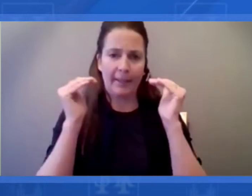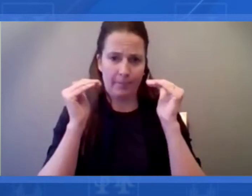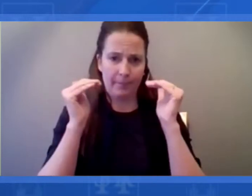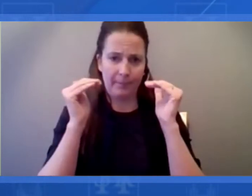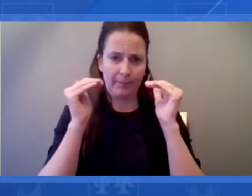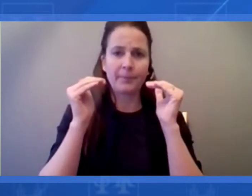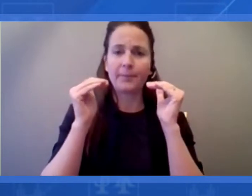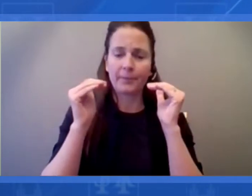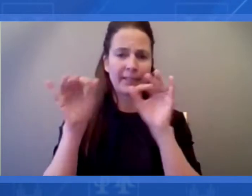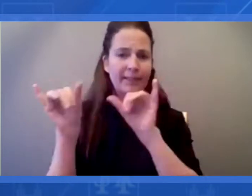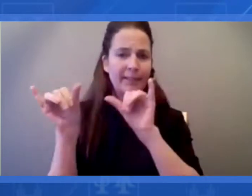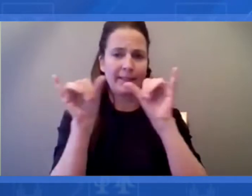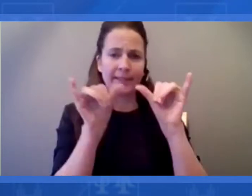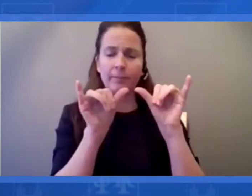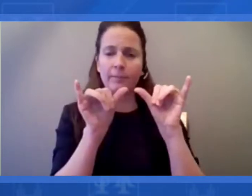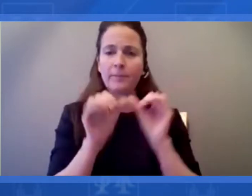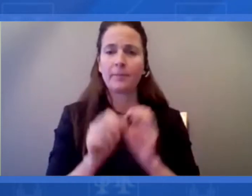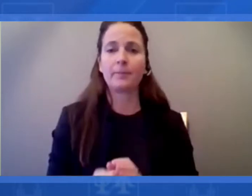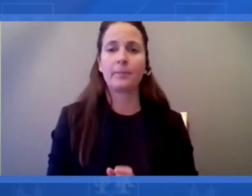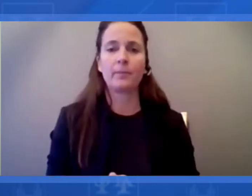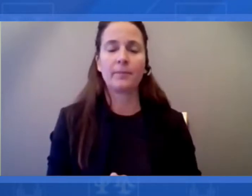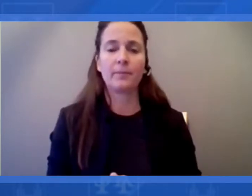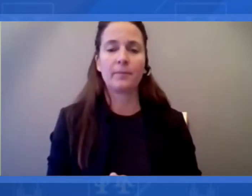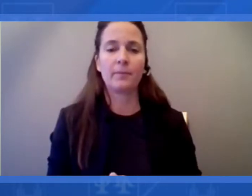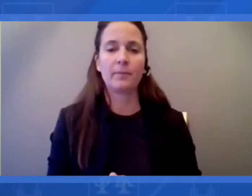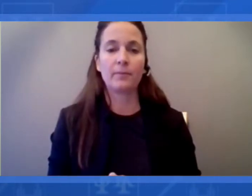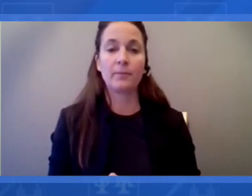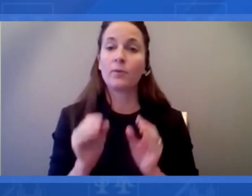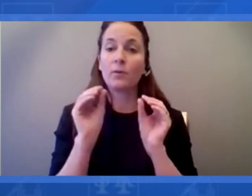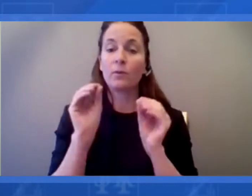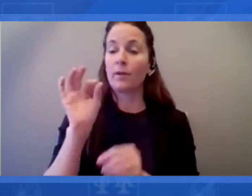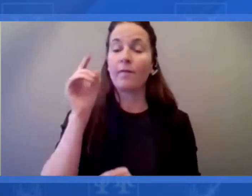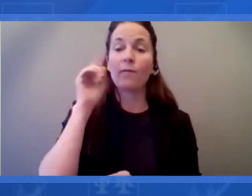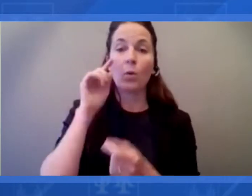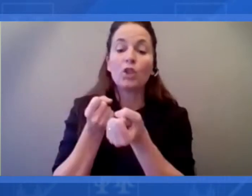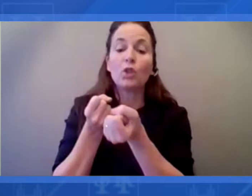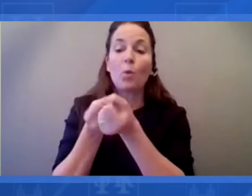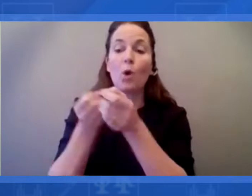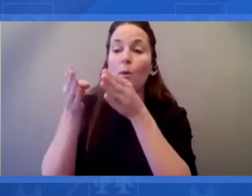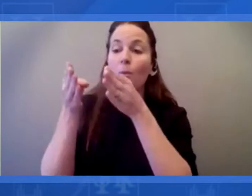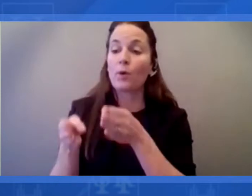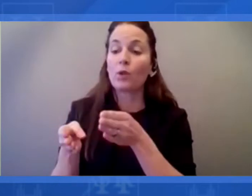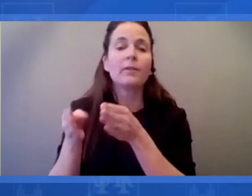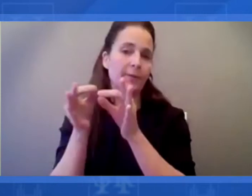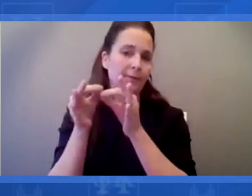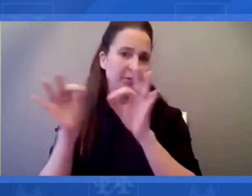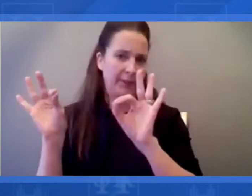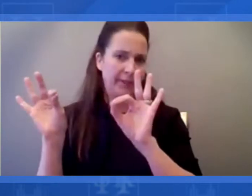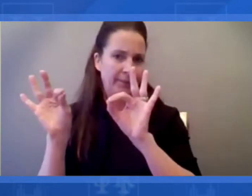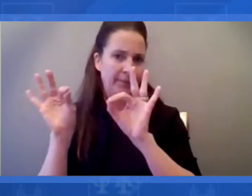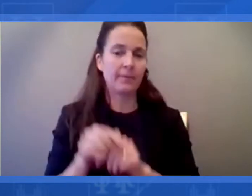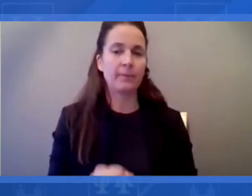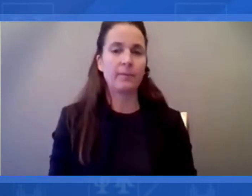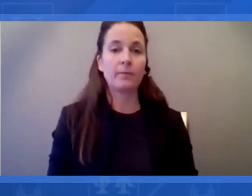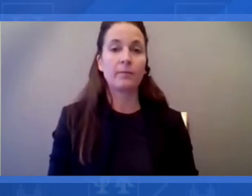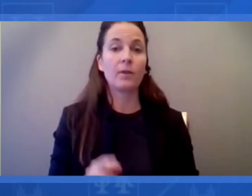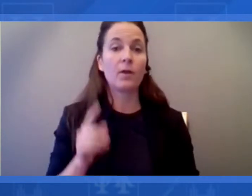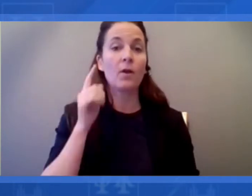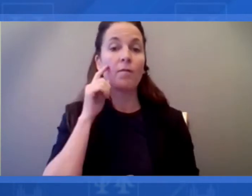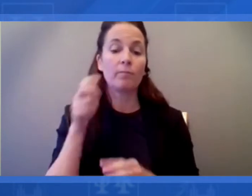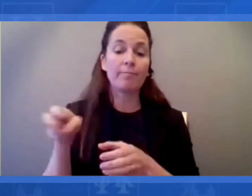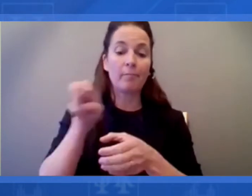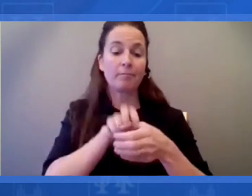disabilities. No fare is charged for a support person. Pre-boarding announcements. There are